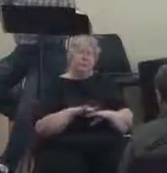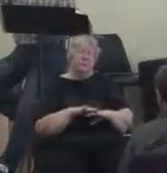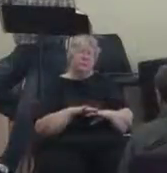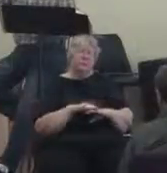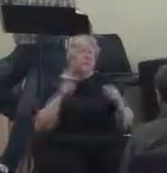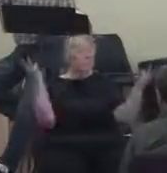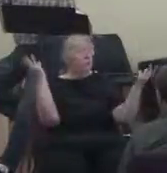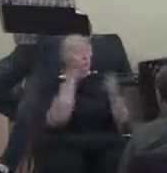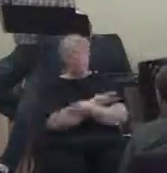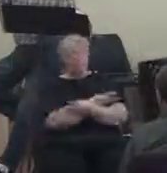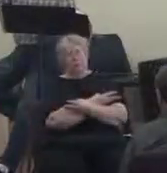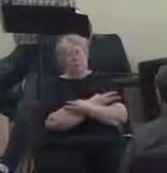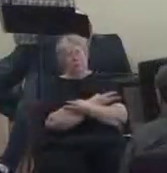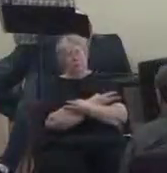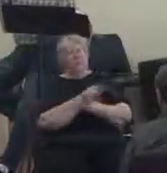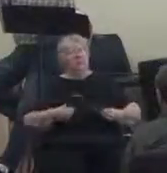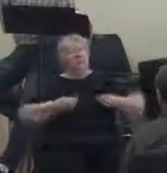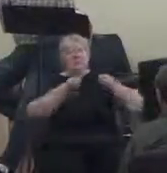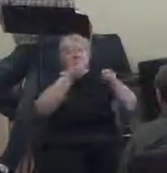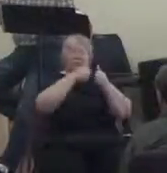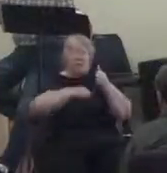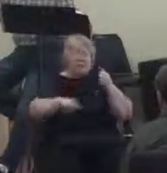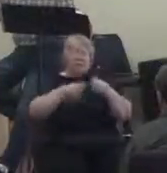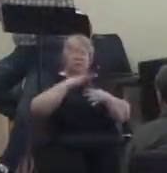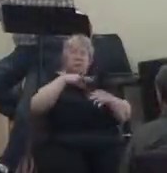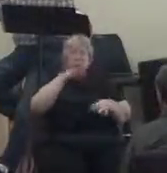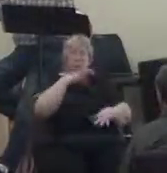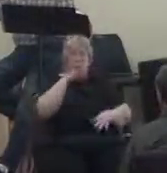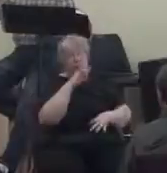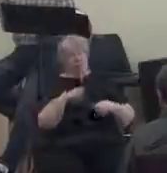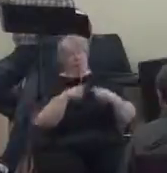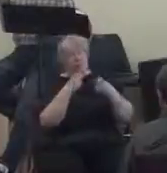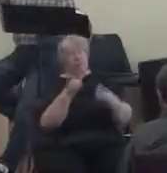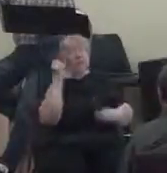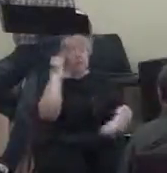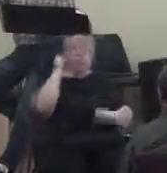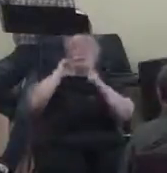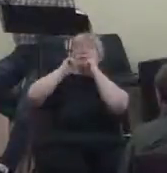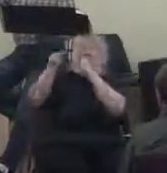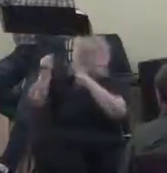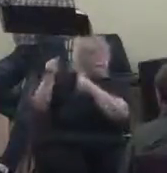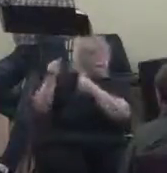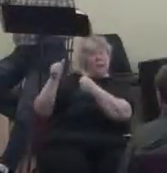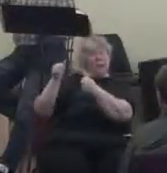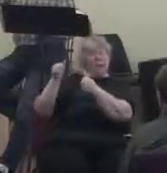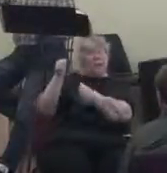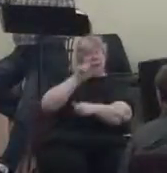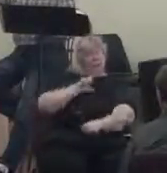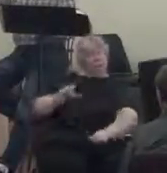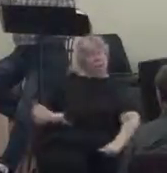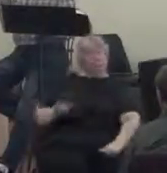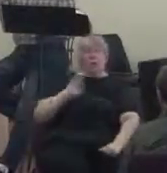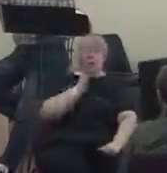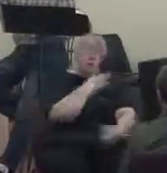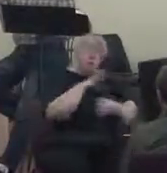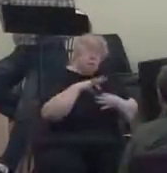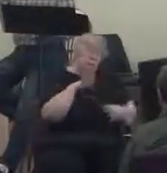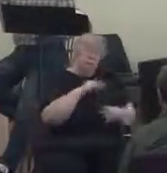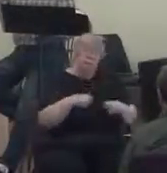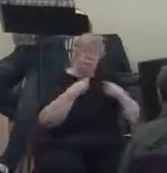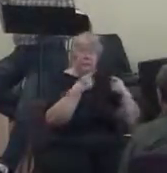me spiritual gifts. And if we deny the Lord, then our spiritual gift is missing, and there's a part